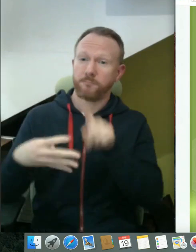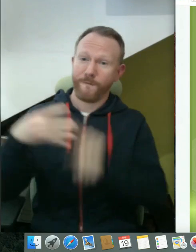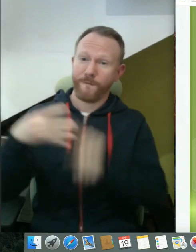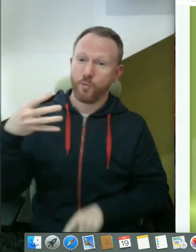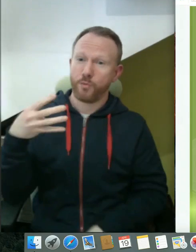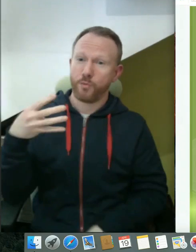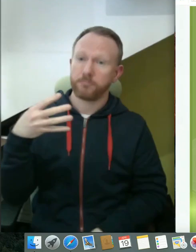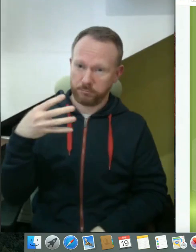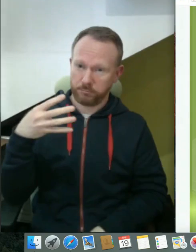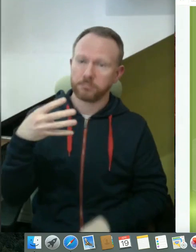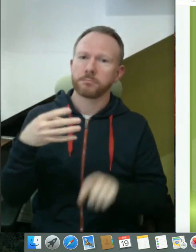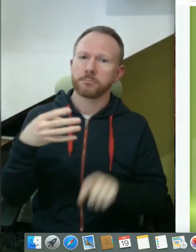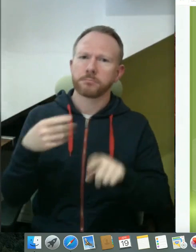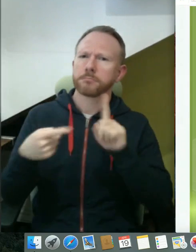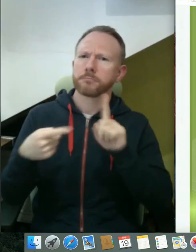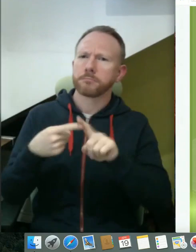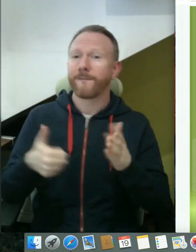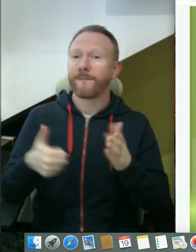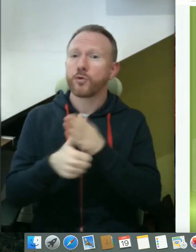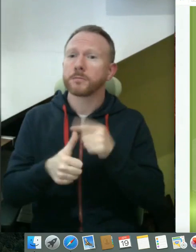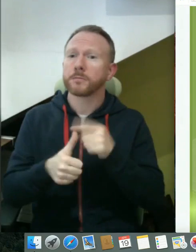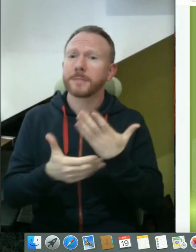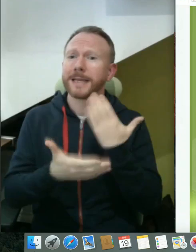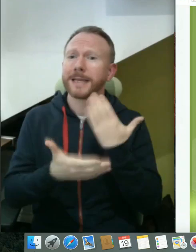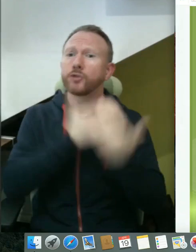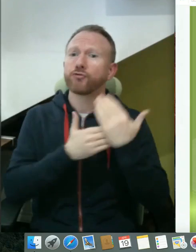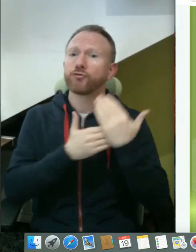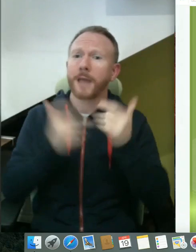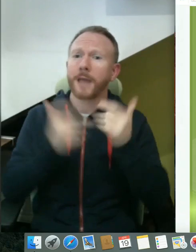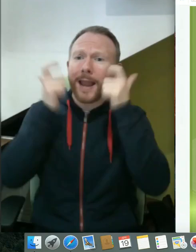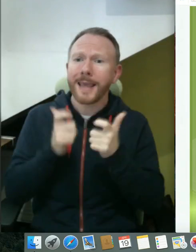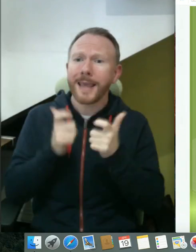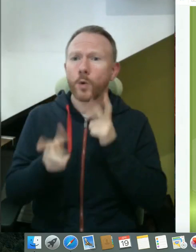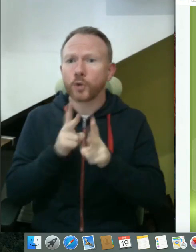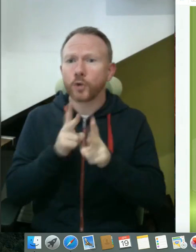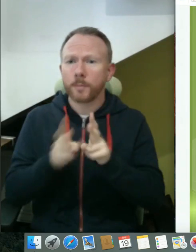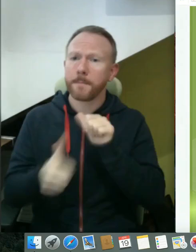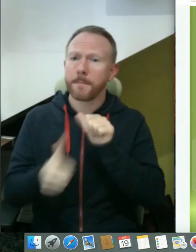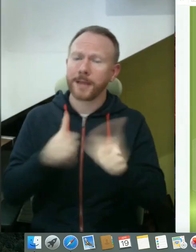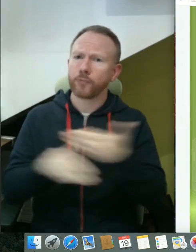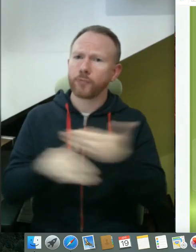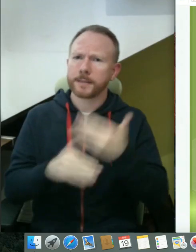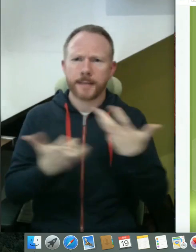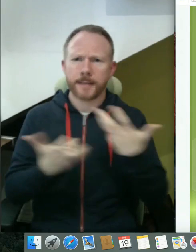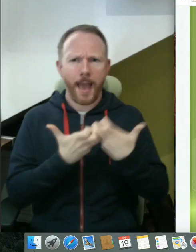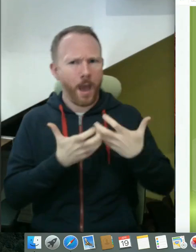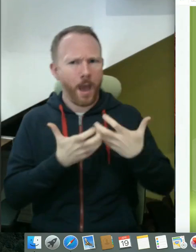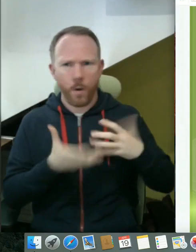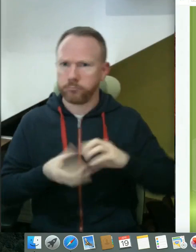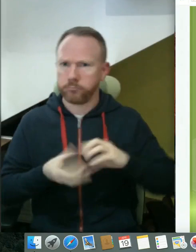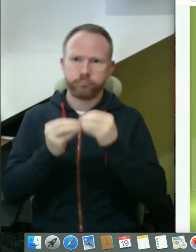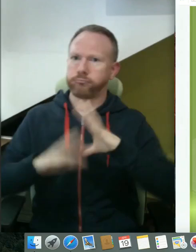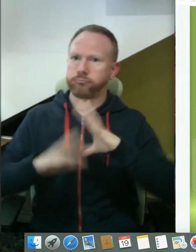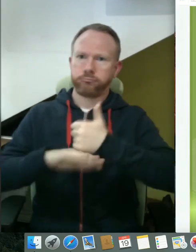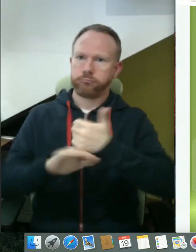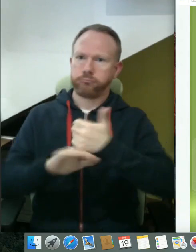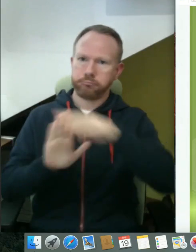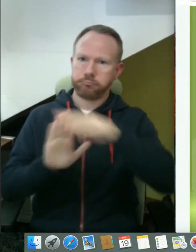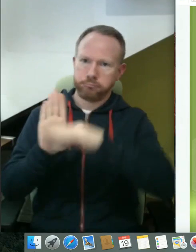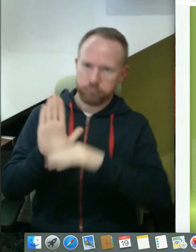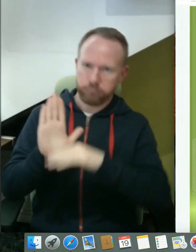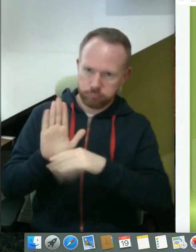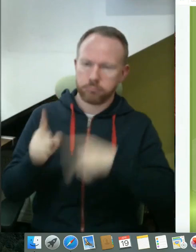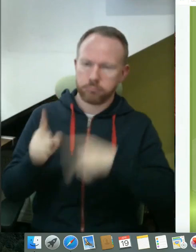little bit about the history of the legal interpreting best practices. I'll then move on to cover some of